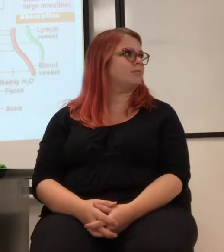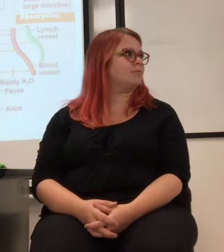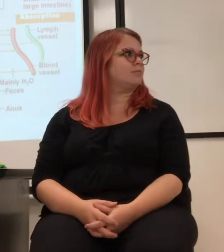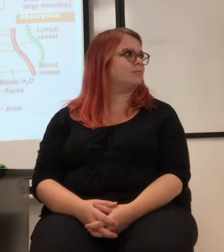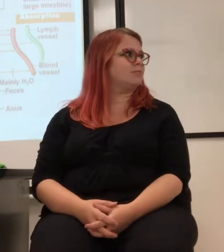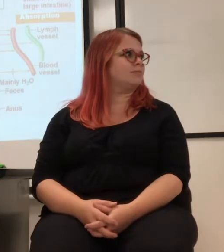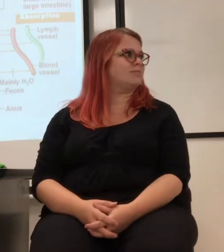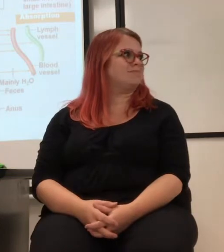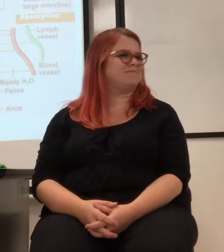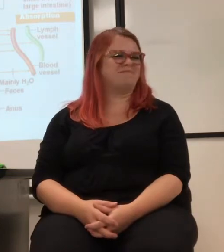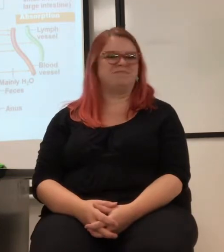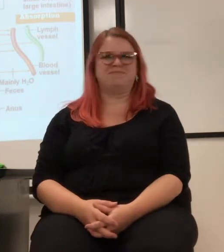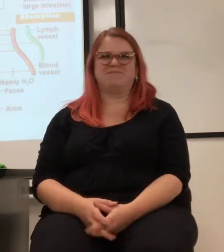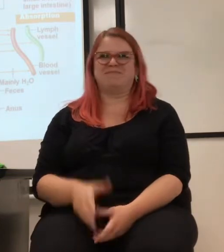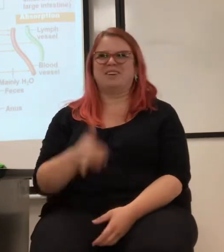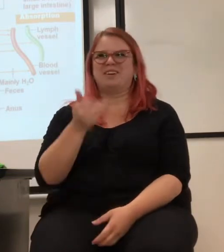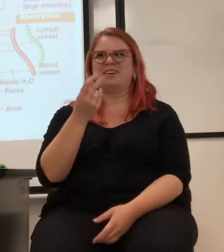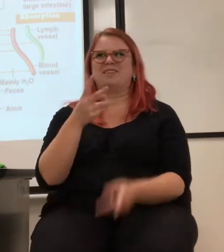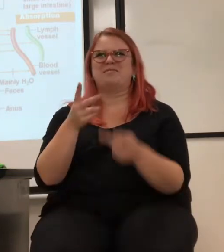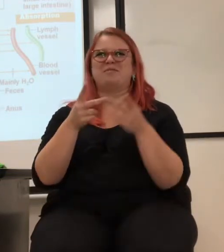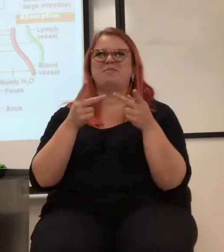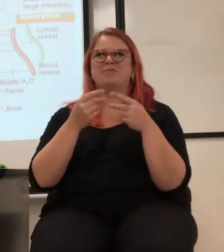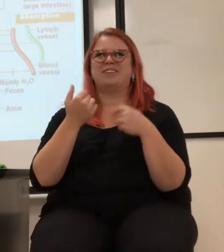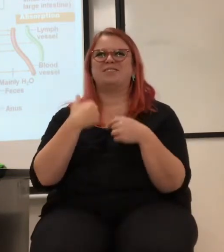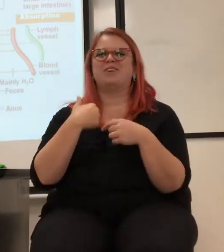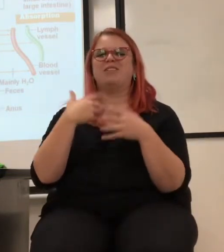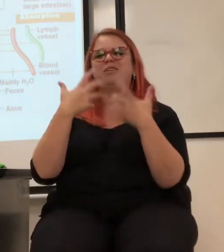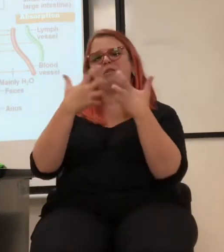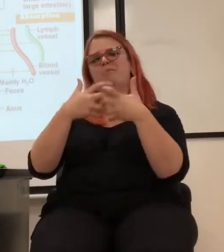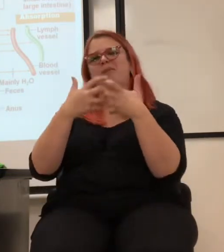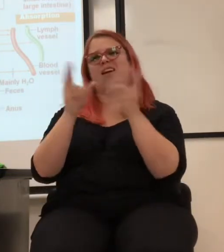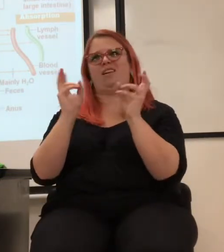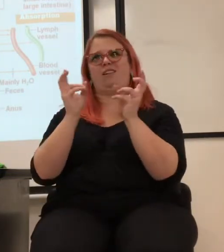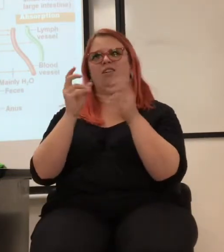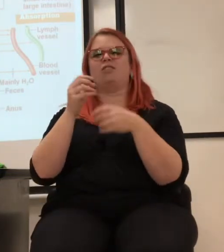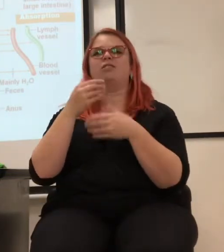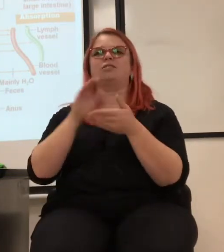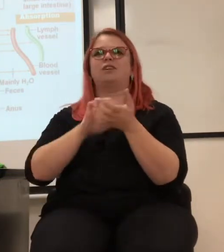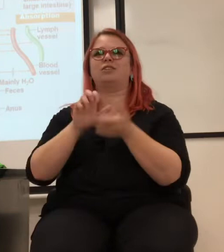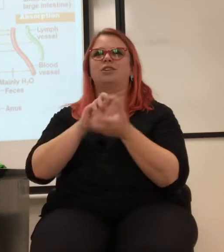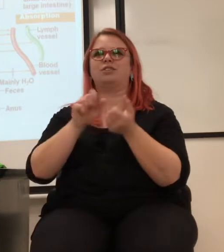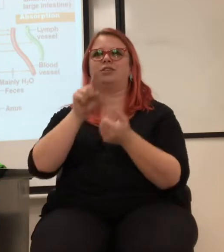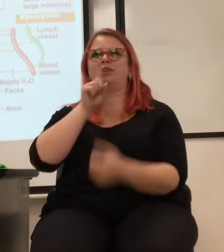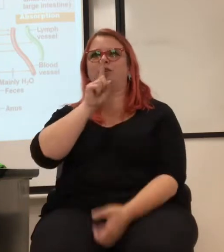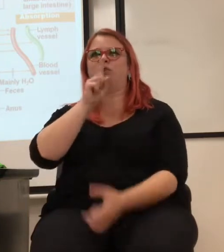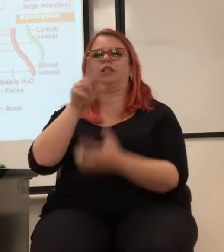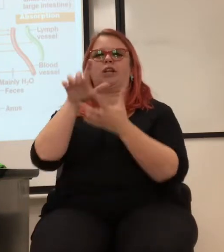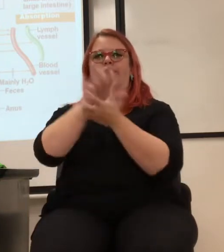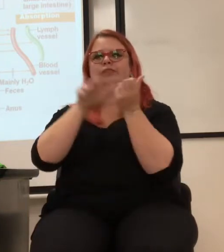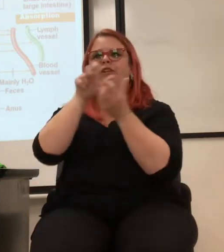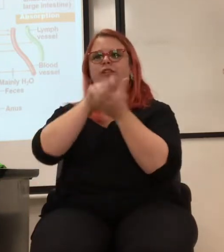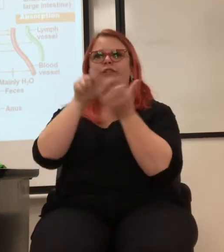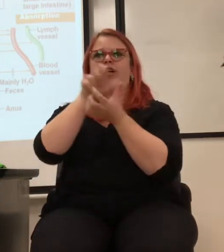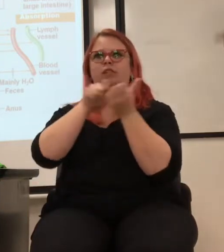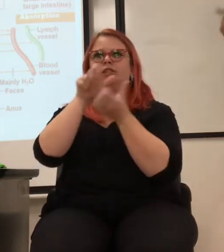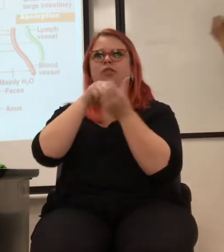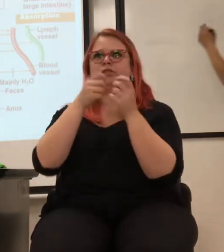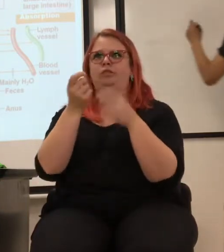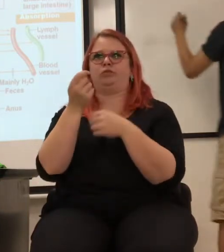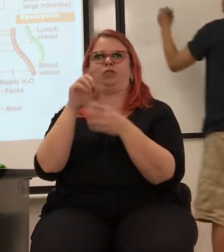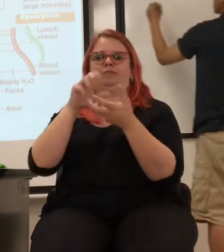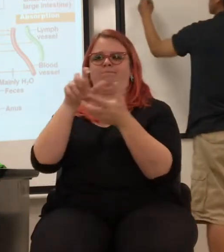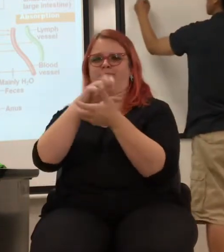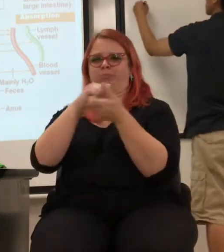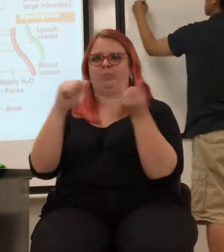There are a couple places where you have mechanical digestion. You just pummel the food, you just break it into parts.